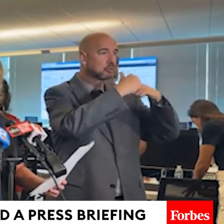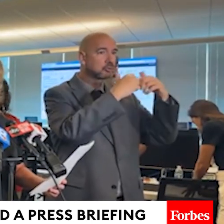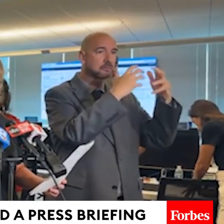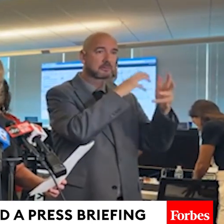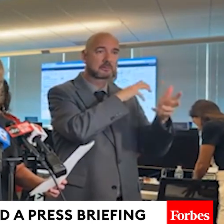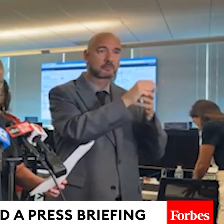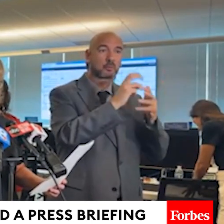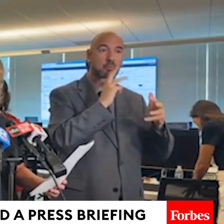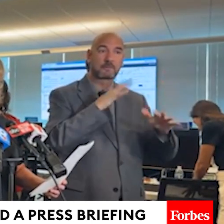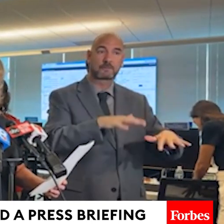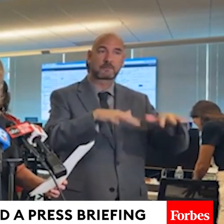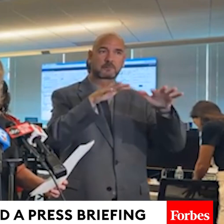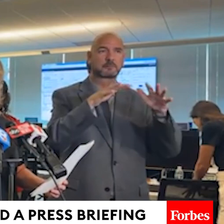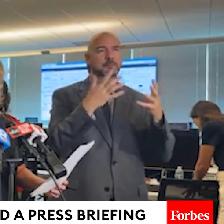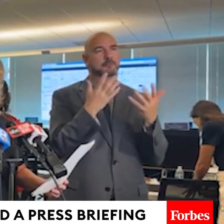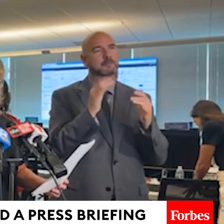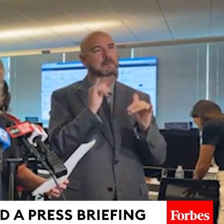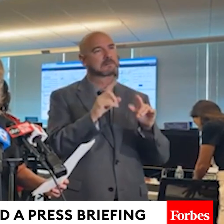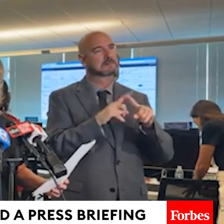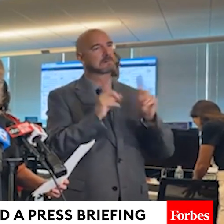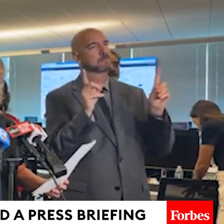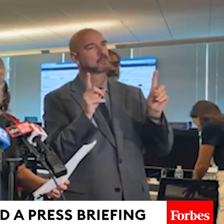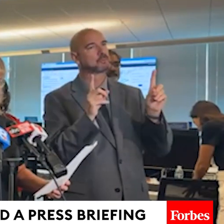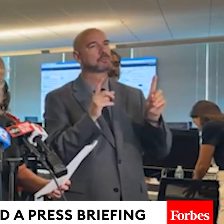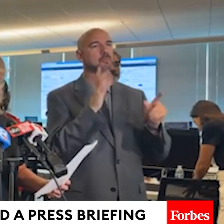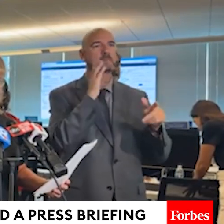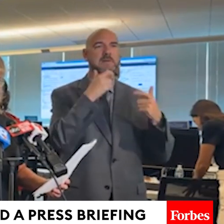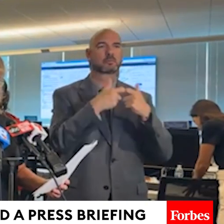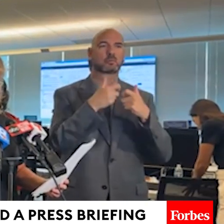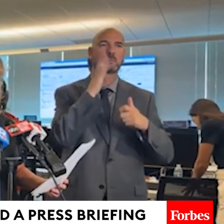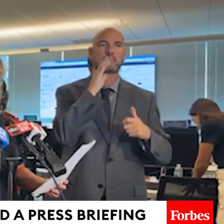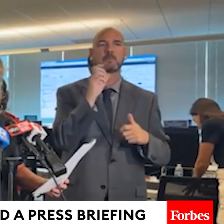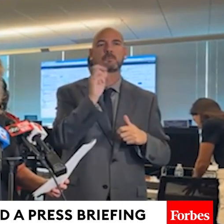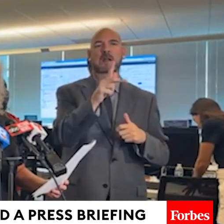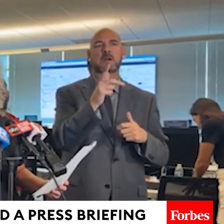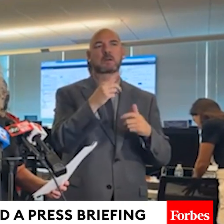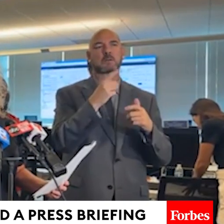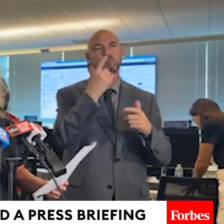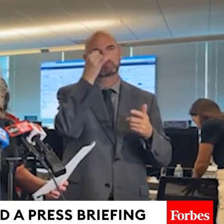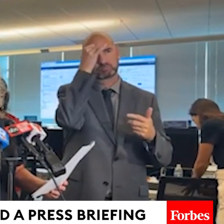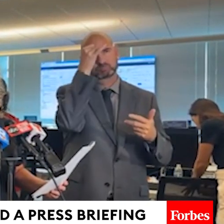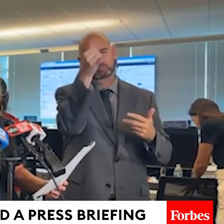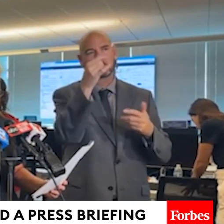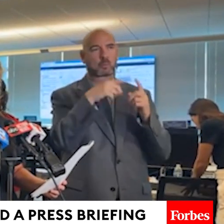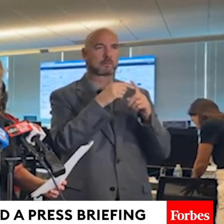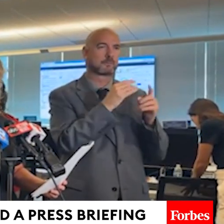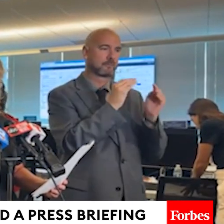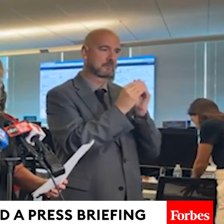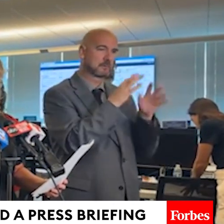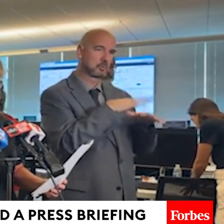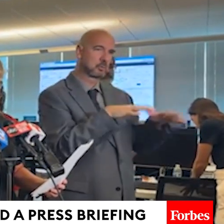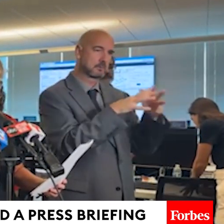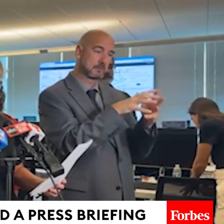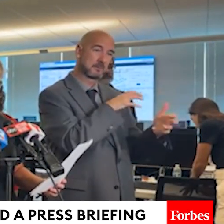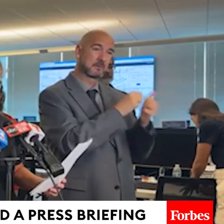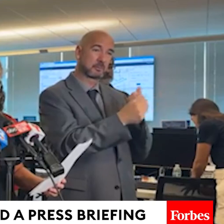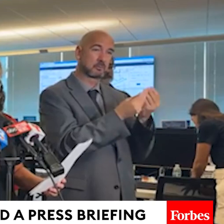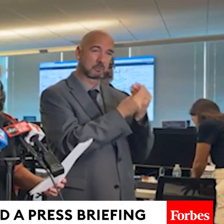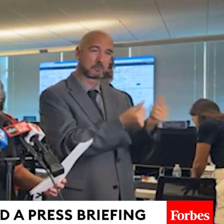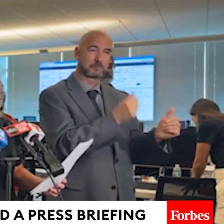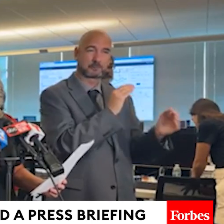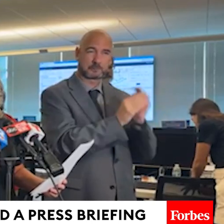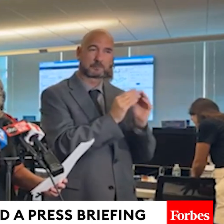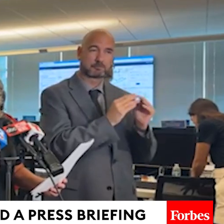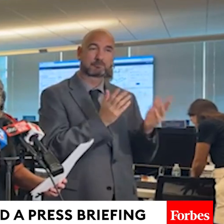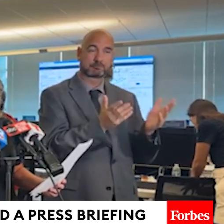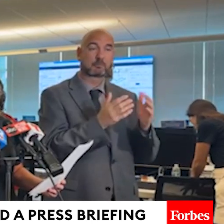kind, power will be restored when private electrical or property damage is resolved, and it is safe for us